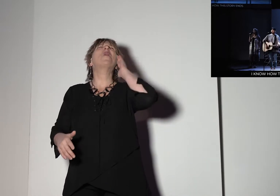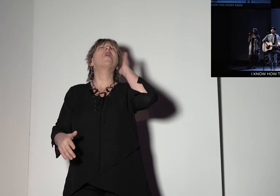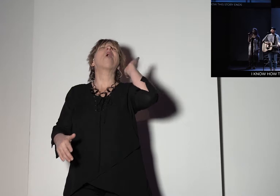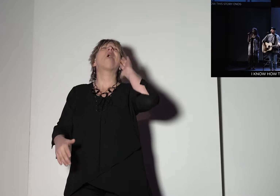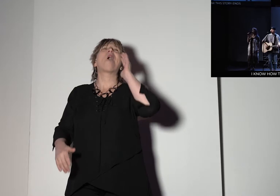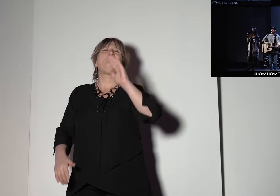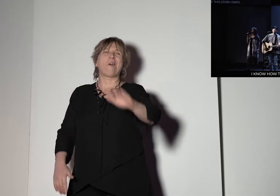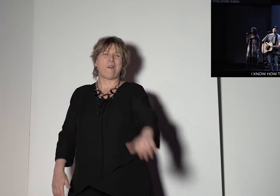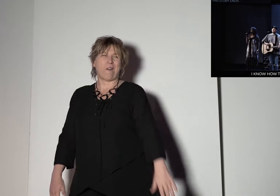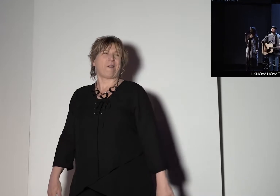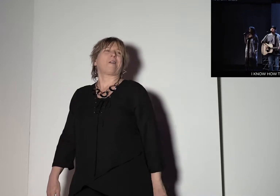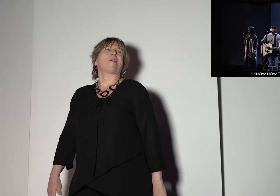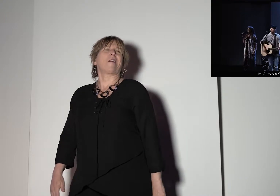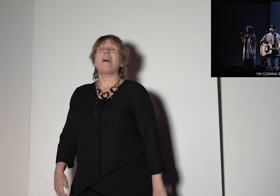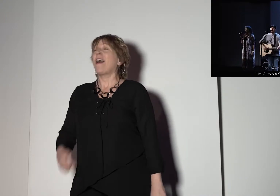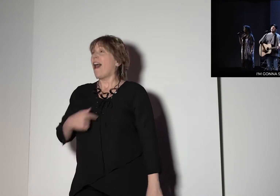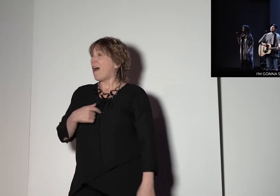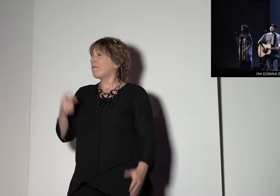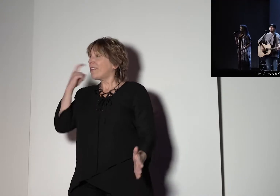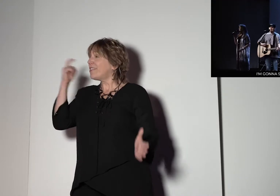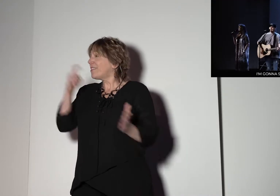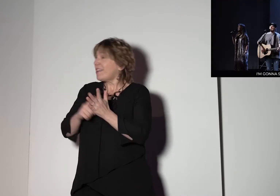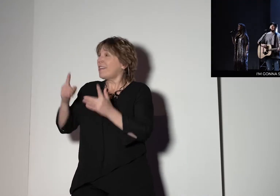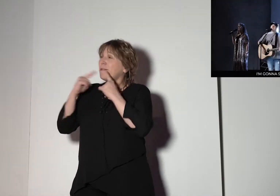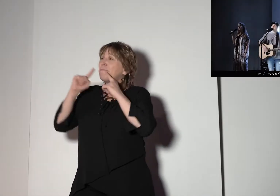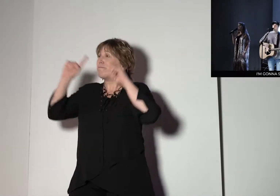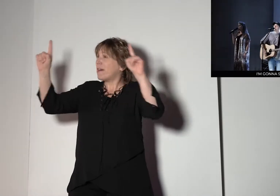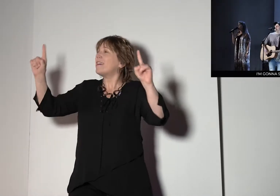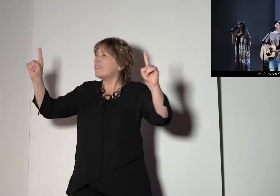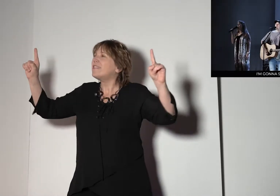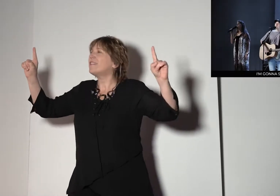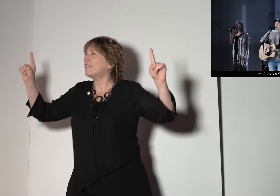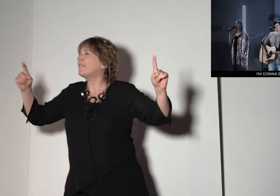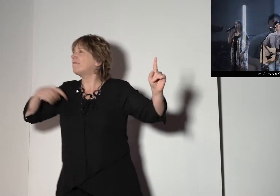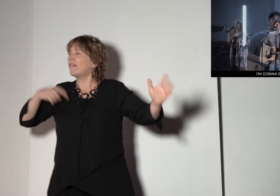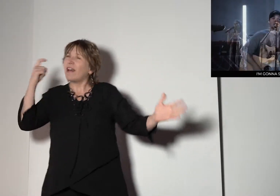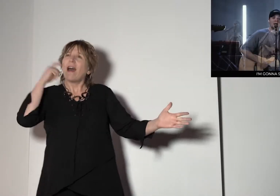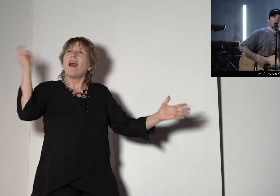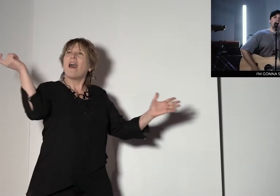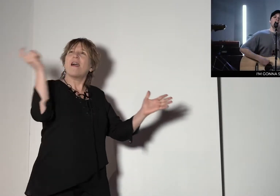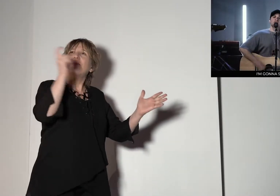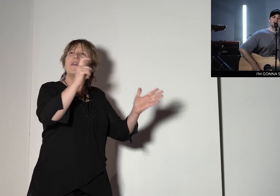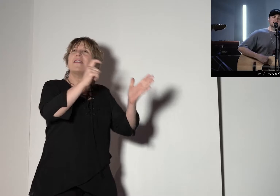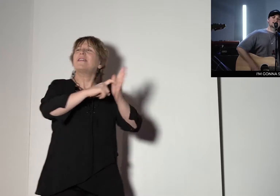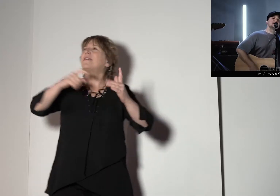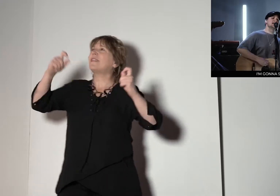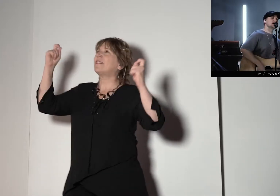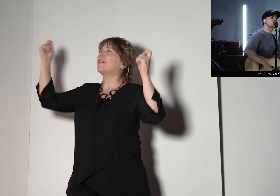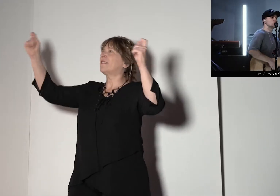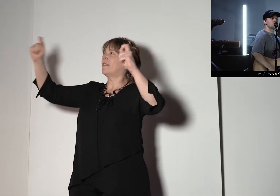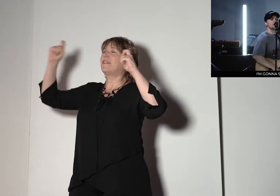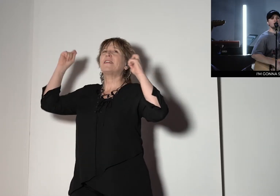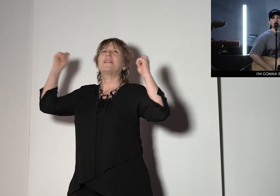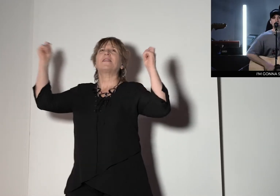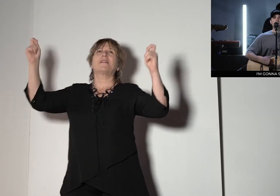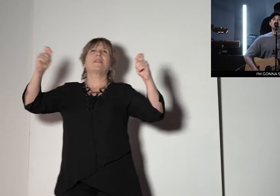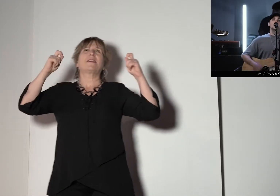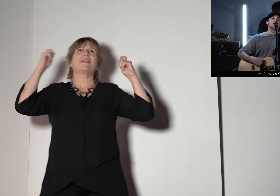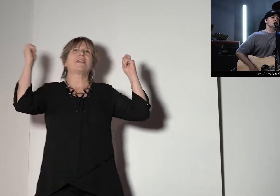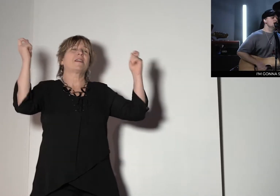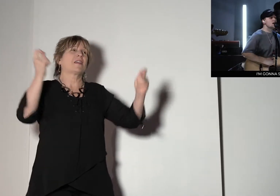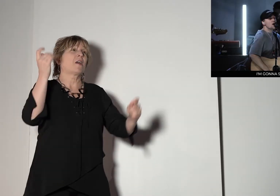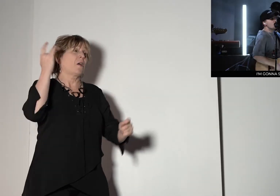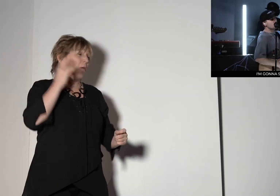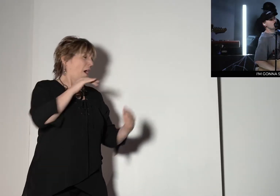story ends. And I'm gonna see victory. I'm gonna see